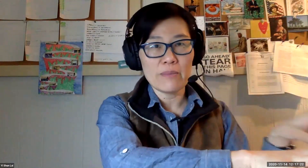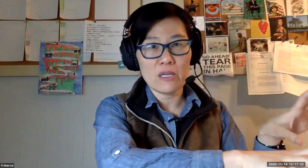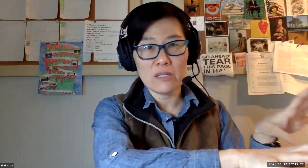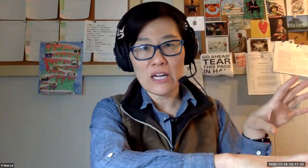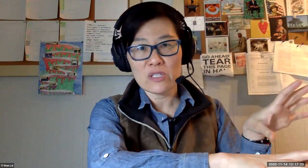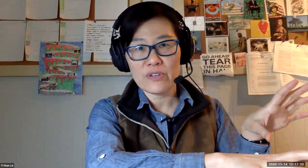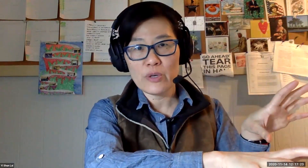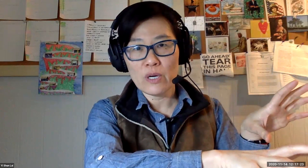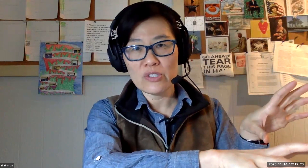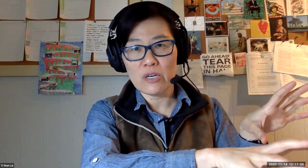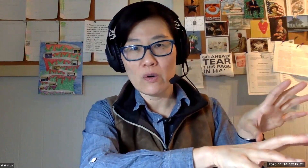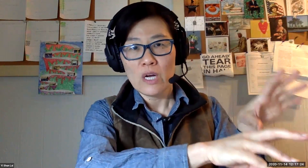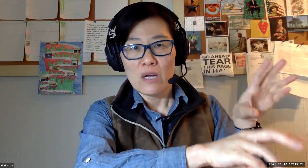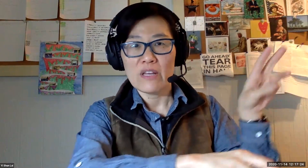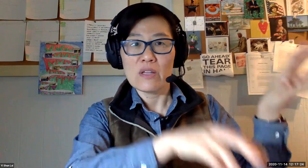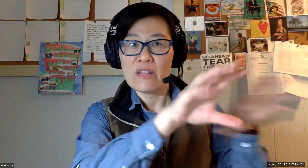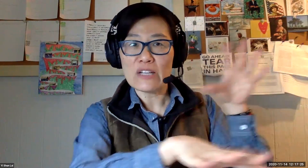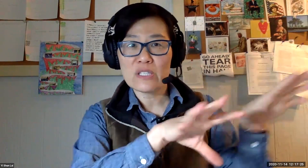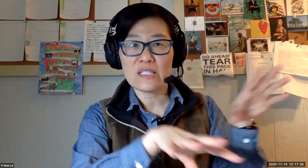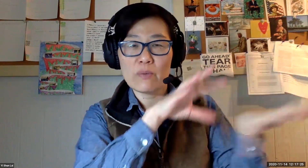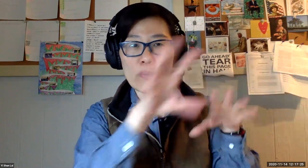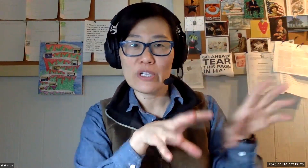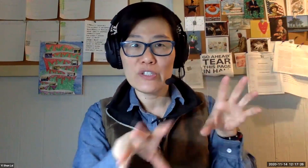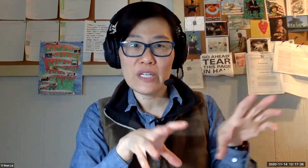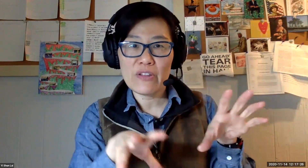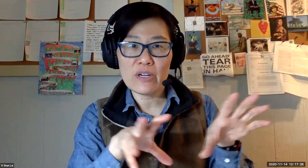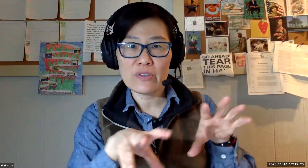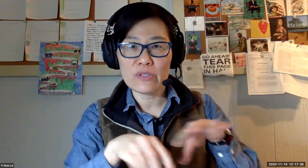leave my email address for you all. So the exercises that we